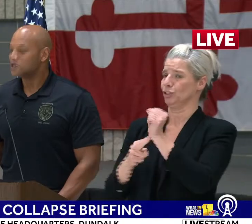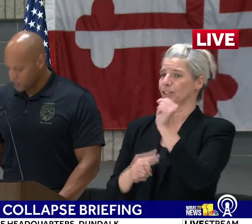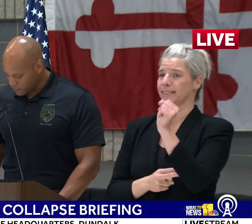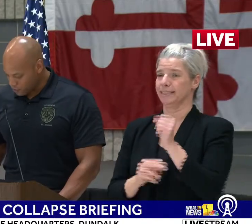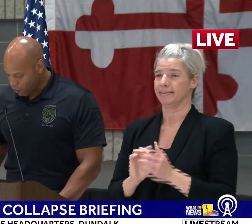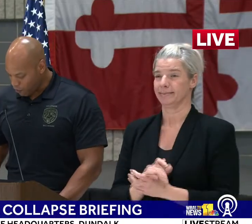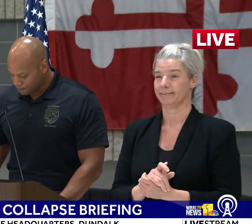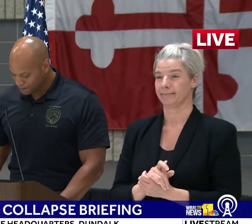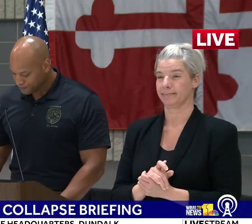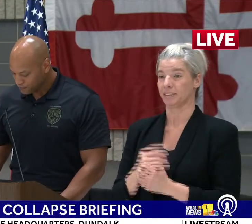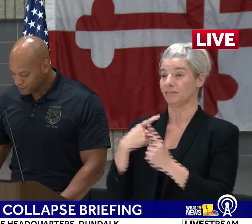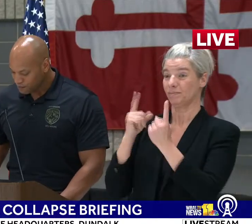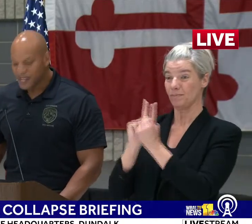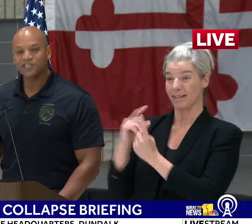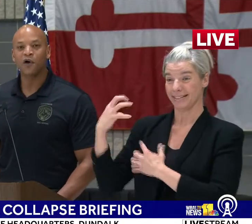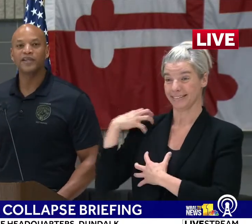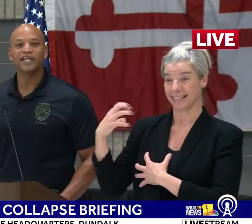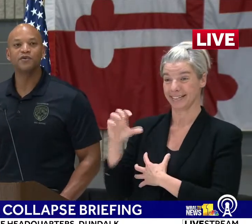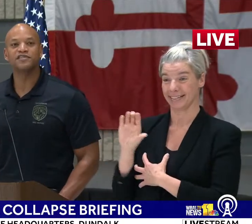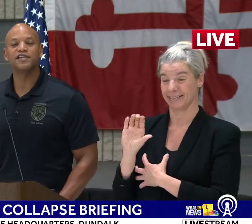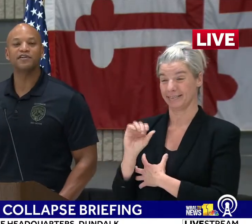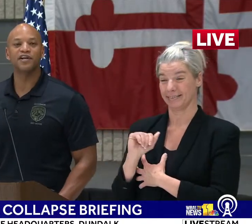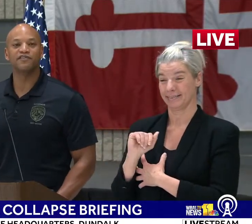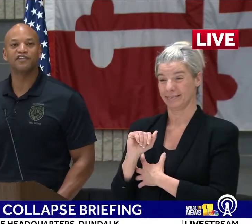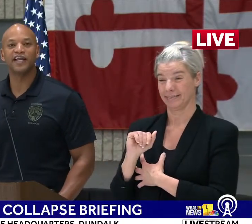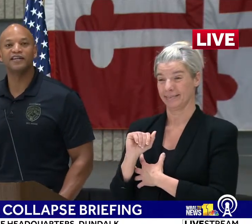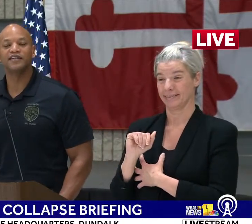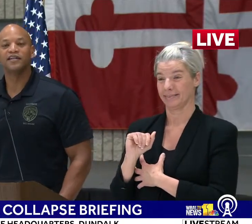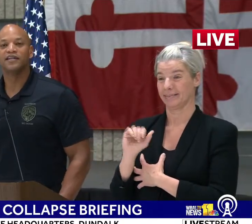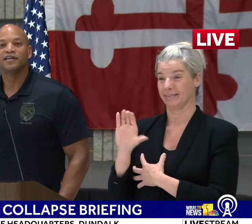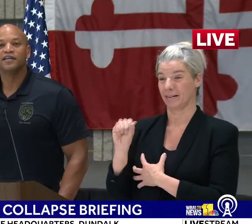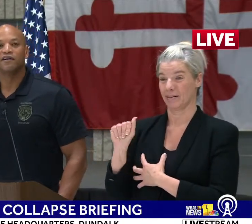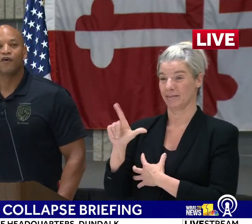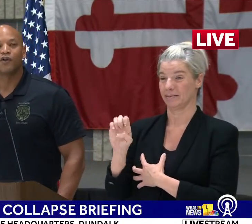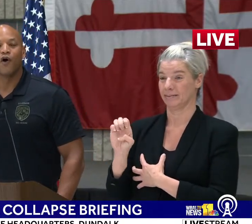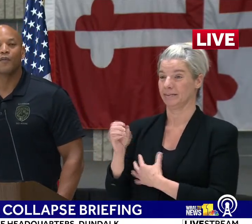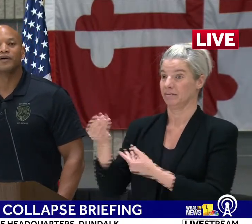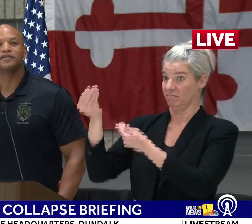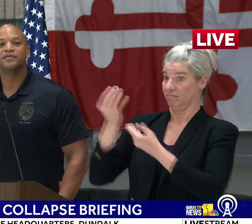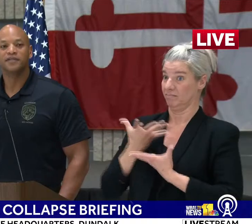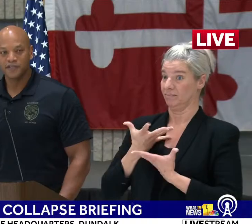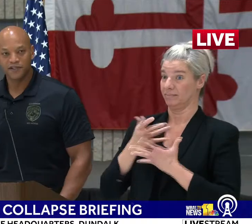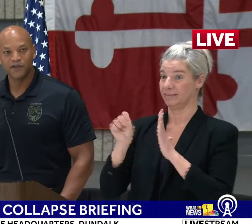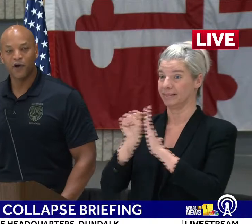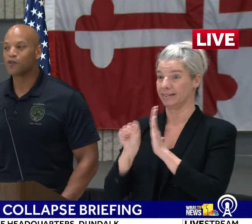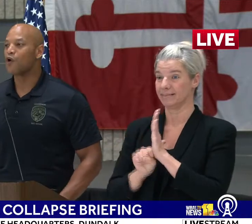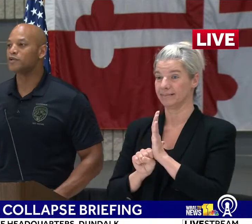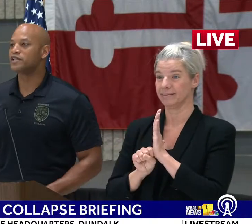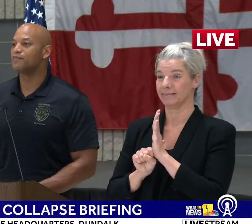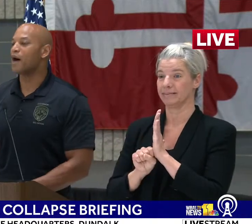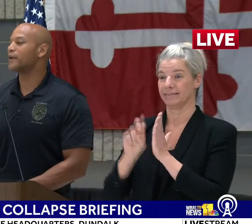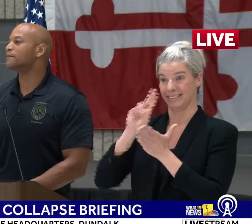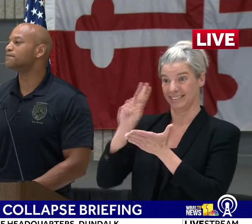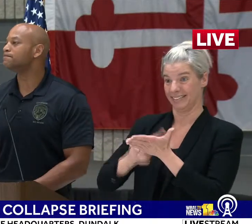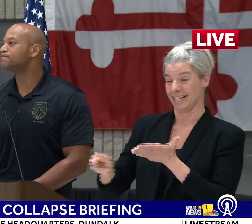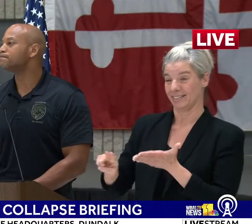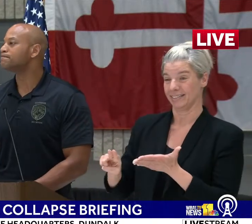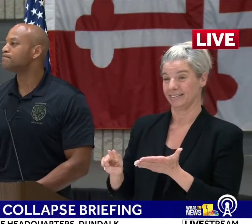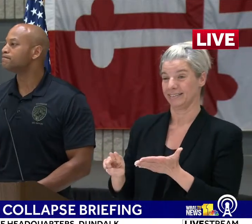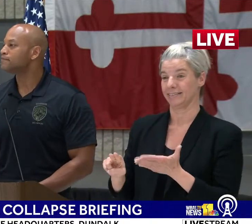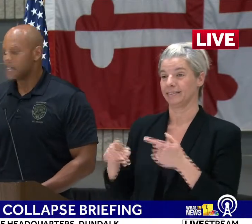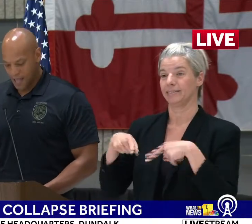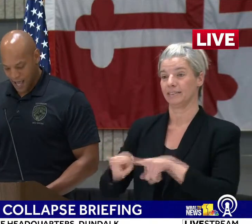with Chairman Cole, he told me that he was Secretary of State of Oklahoma during the Oklahoma City